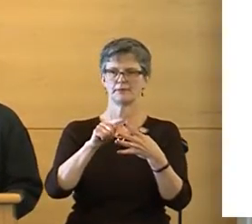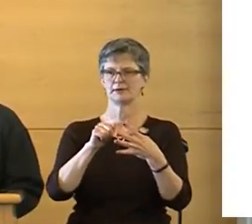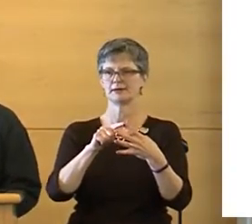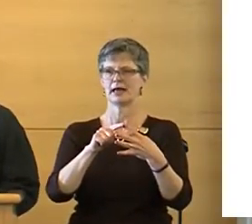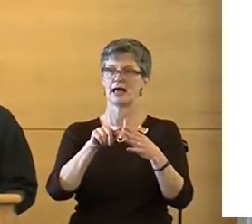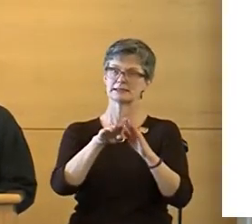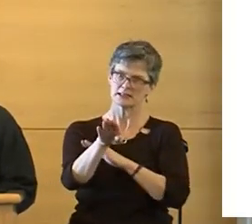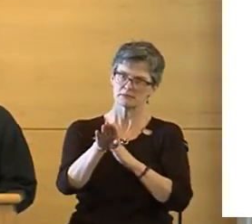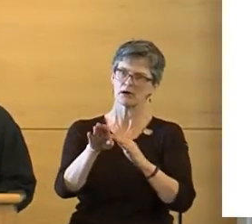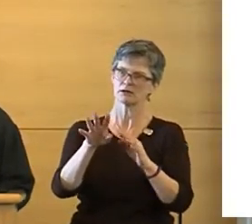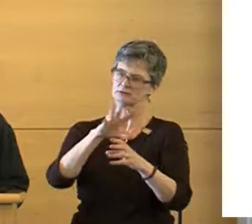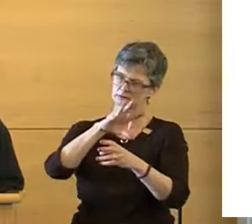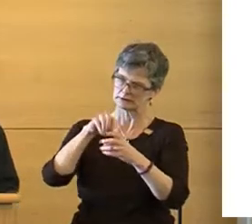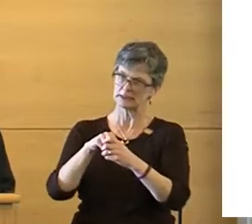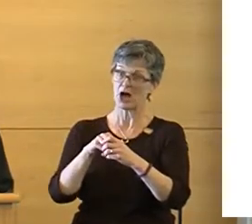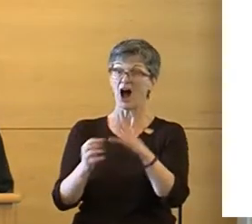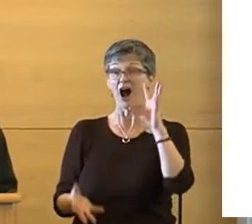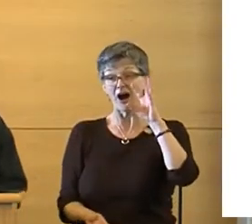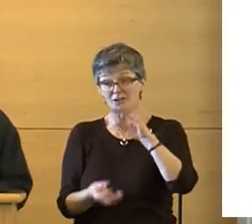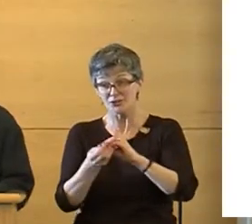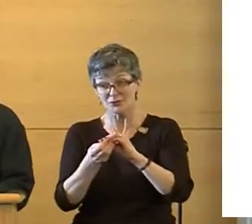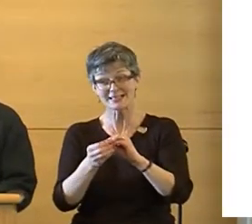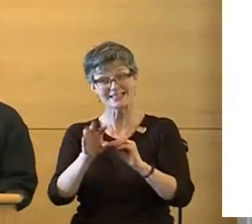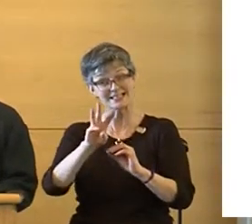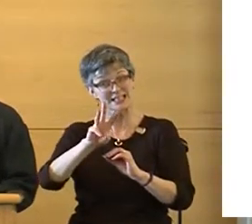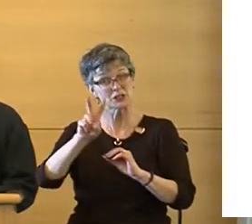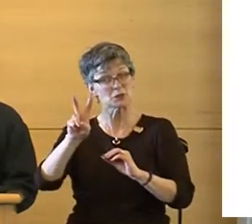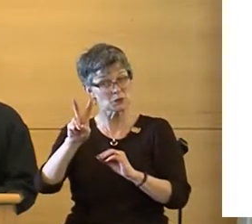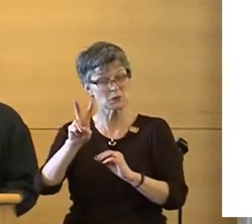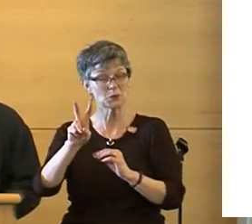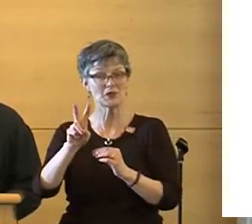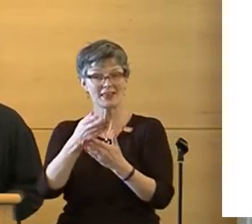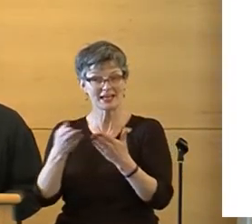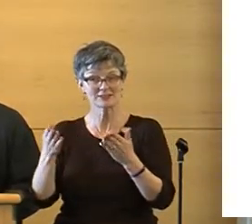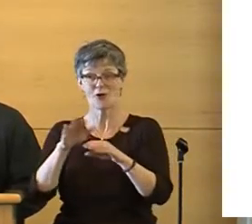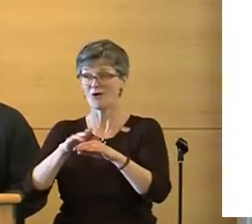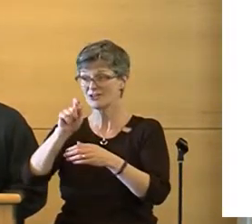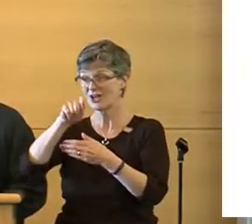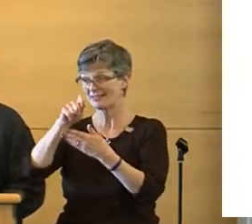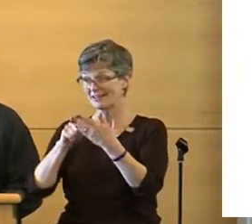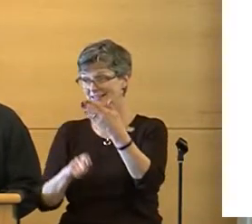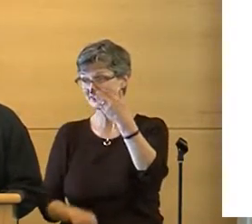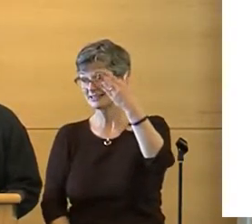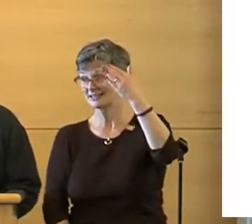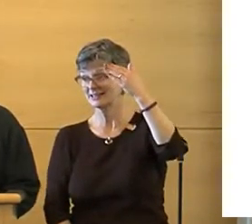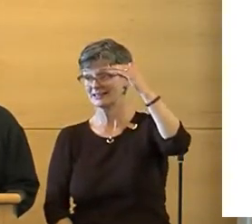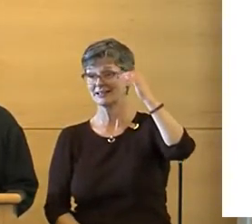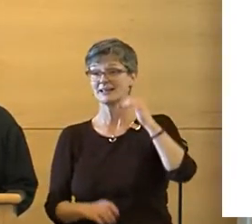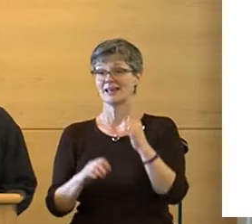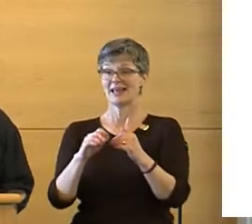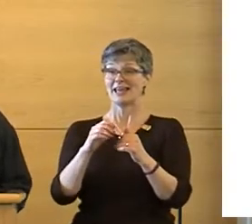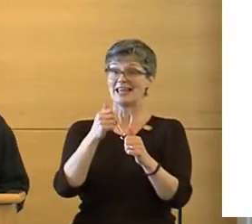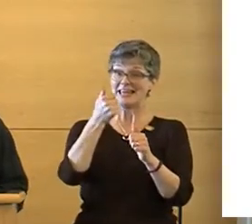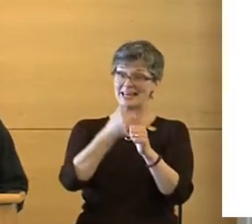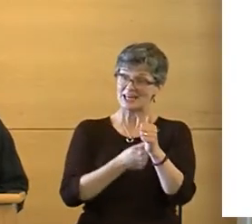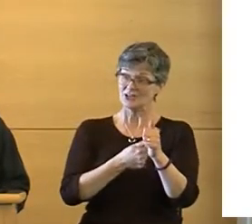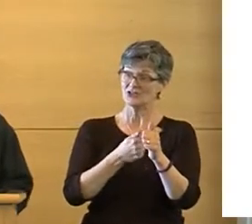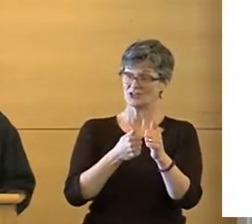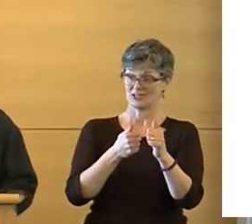principles, there are very specific success criteria, as they're called. So it basically is a checklist of things